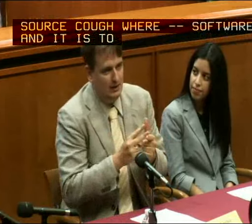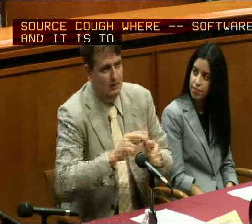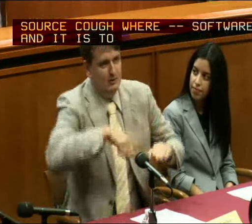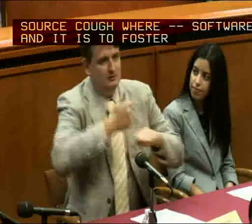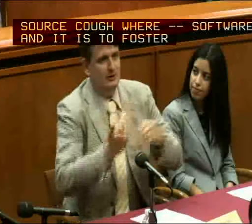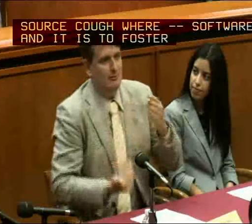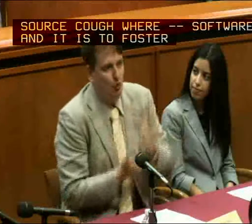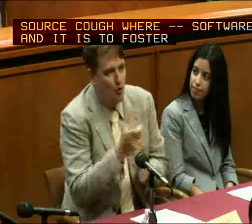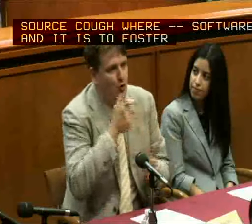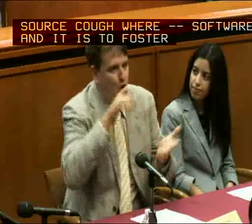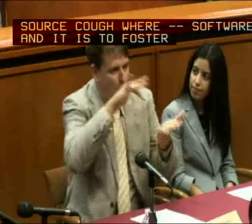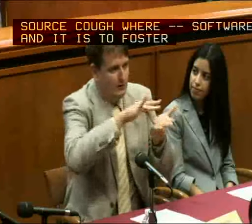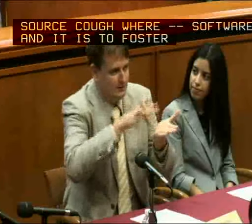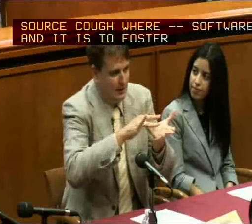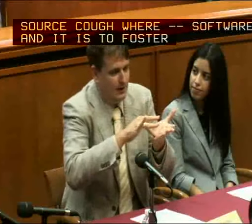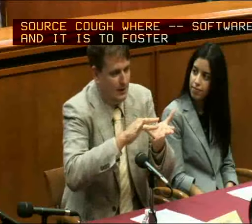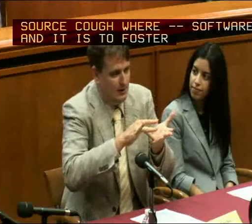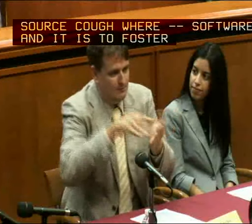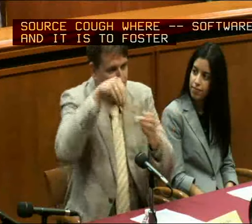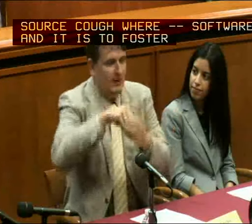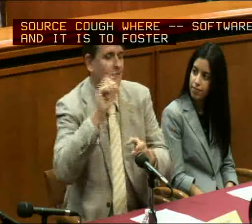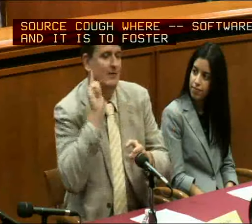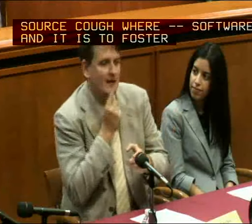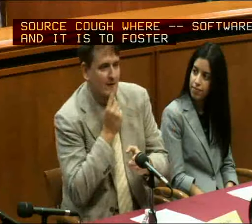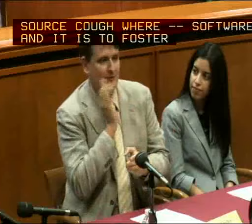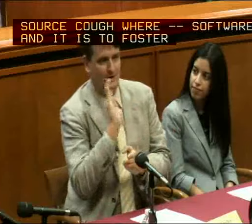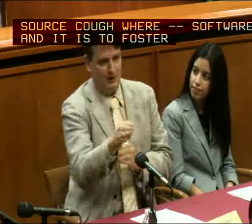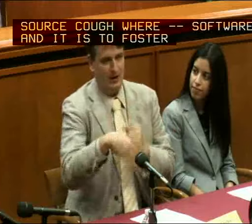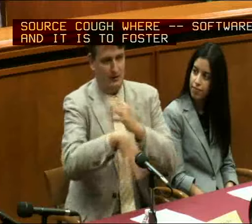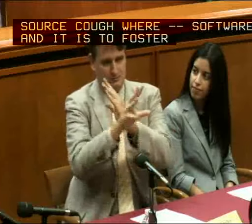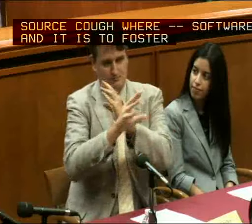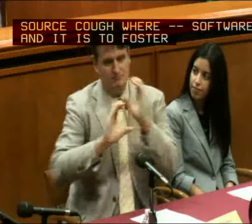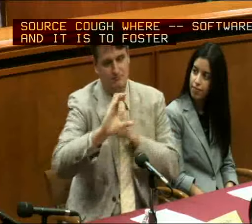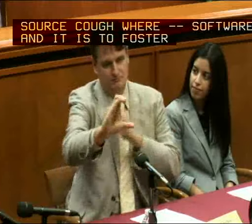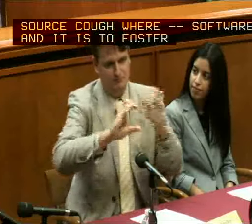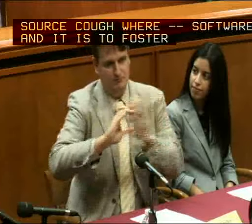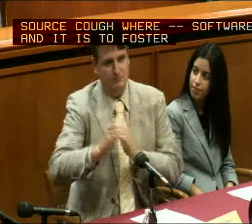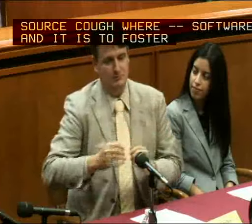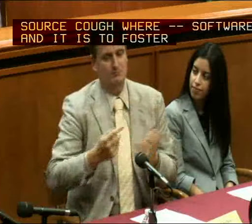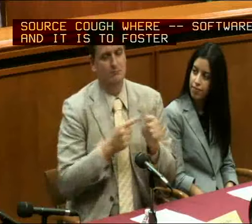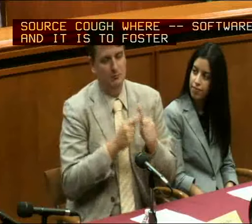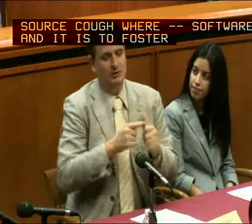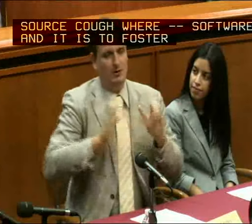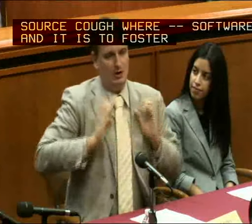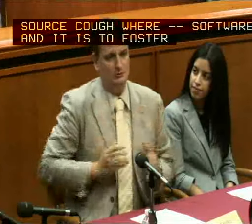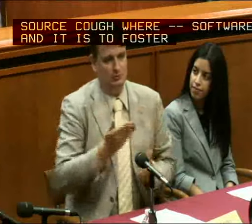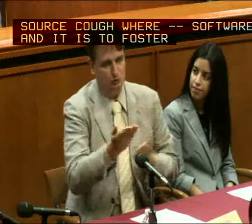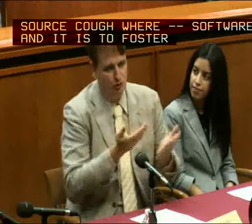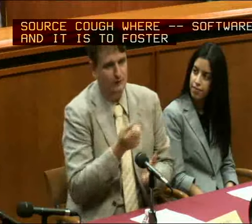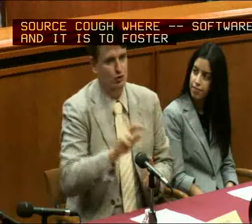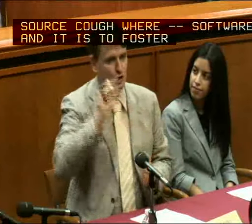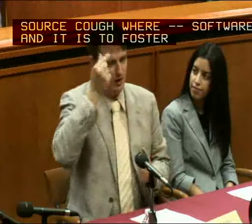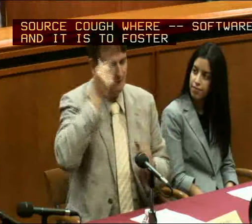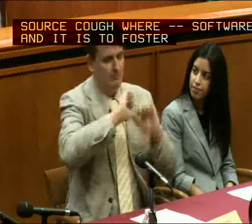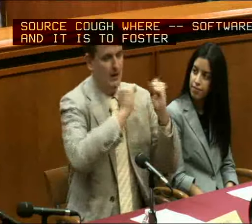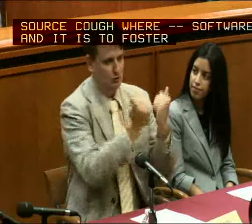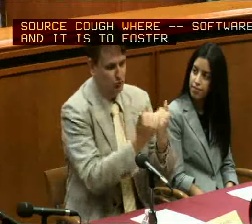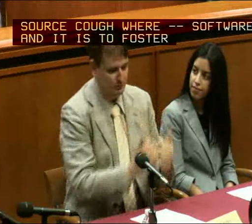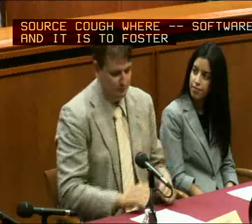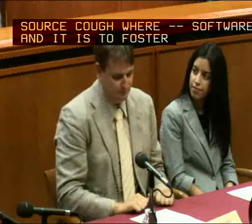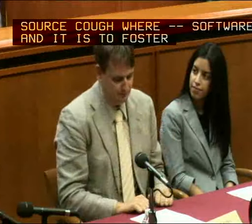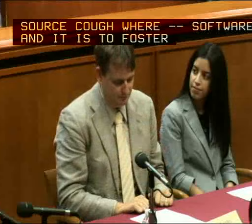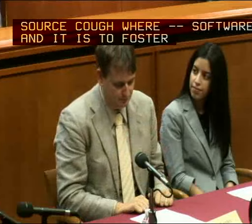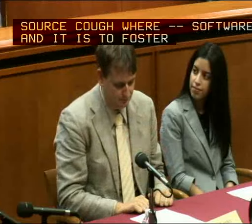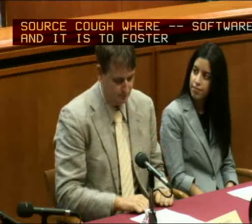is also there to foster new deaf-staffed calling centers so that they can have direct access to customer